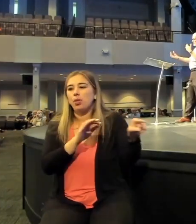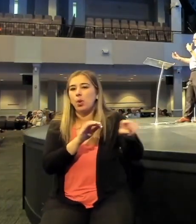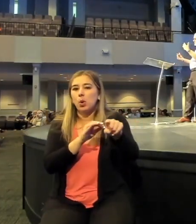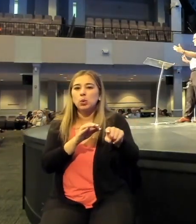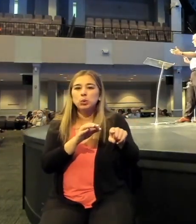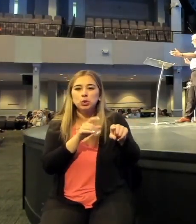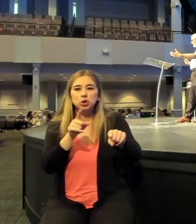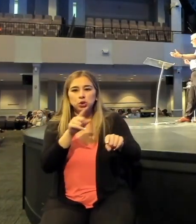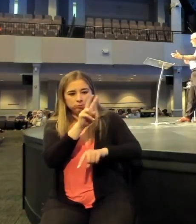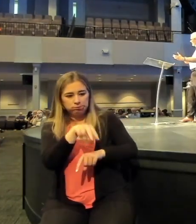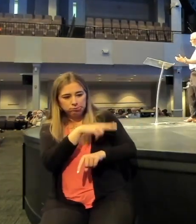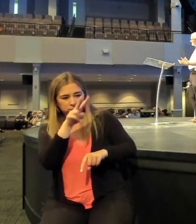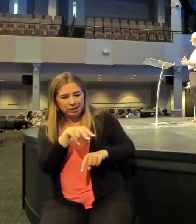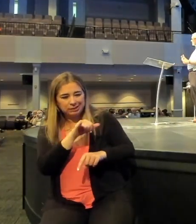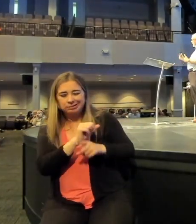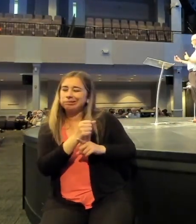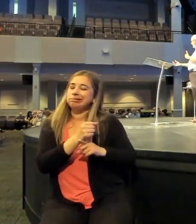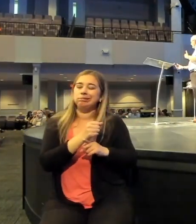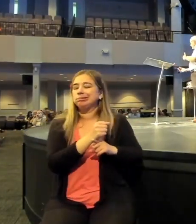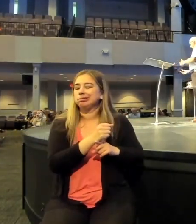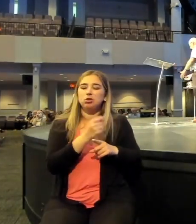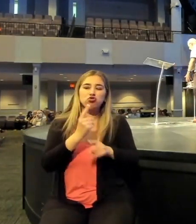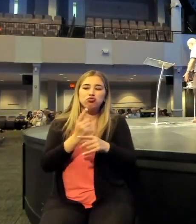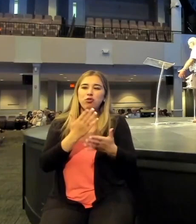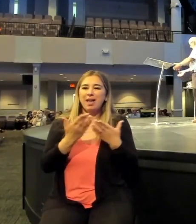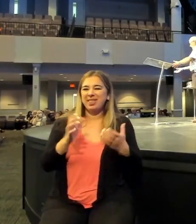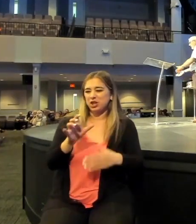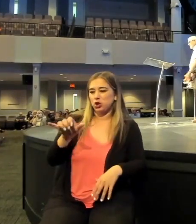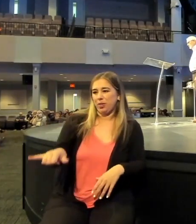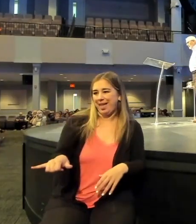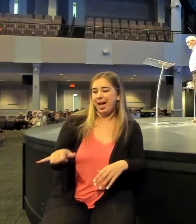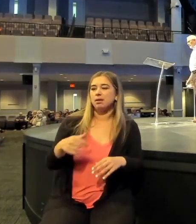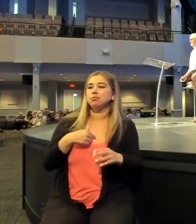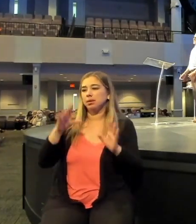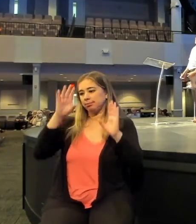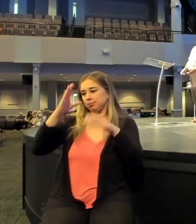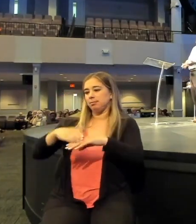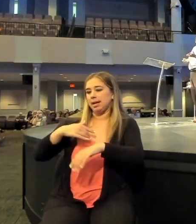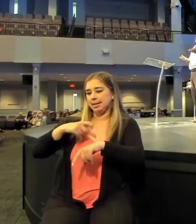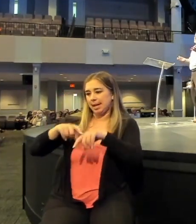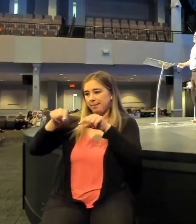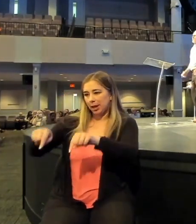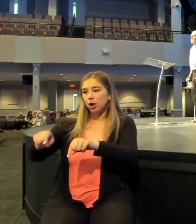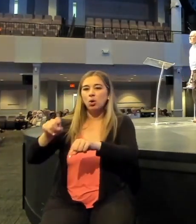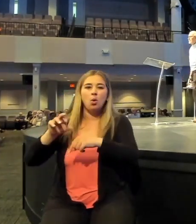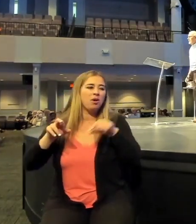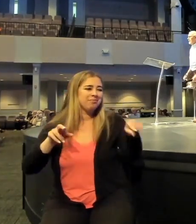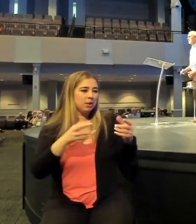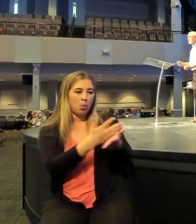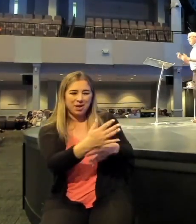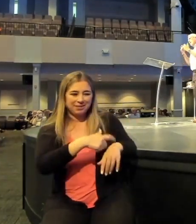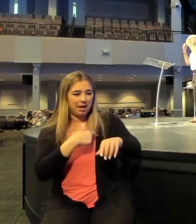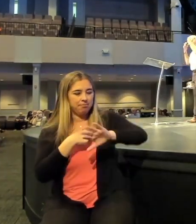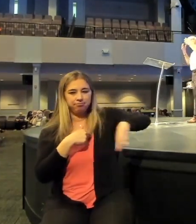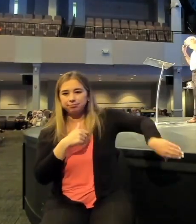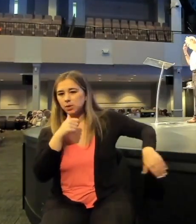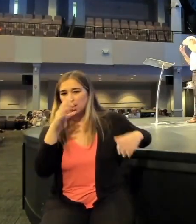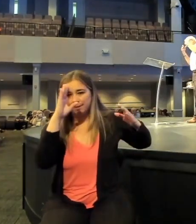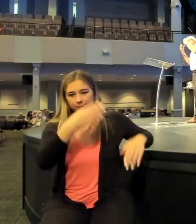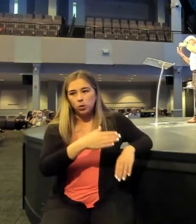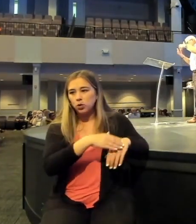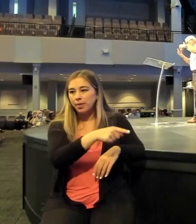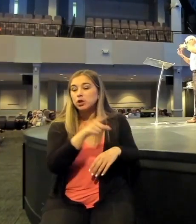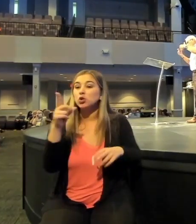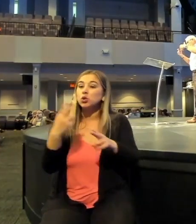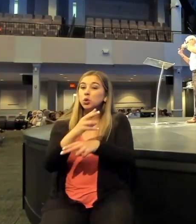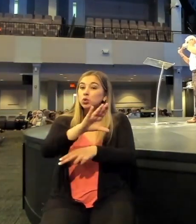You size up a situation, say, you know, this is the right thing to do. I need to invest some time here. No, this is really just a waste of time. And so you use